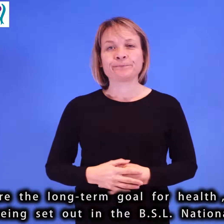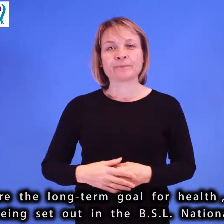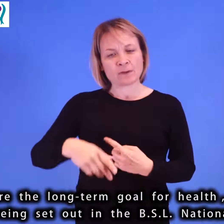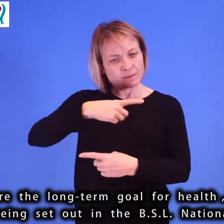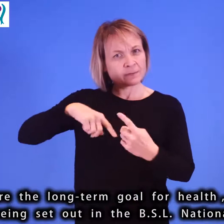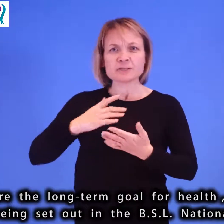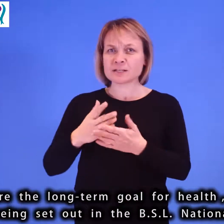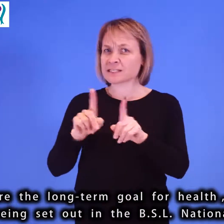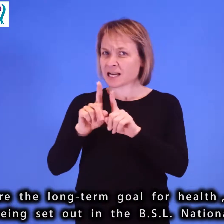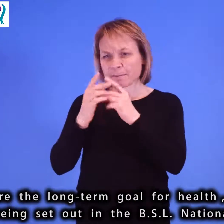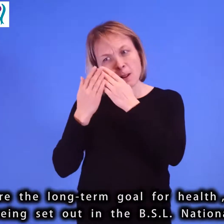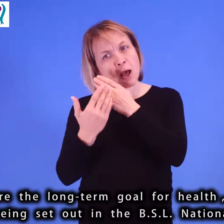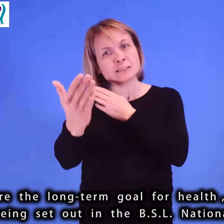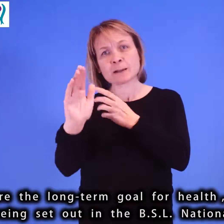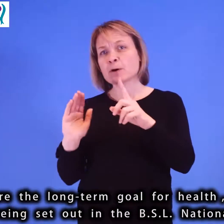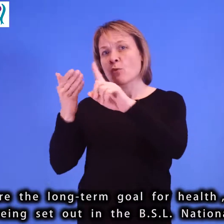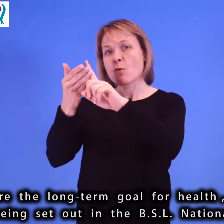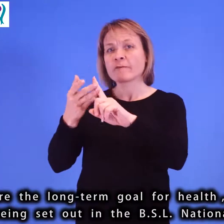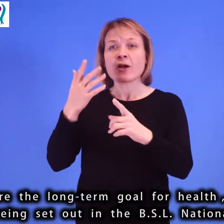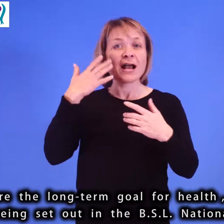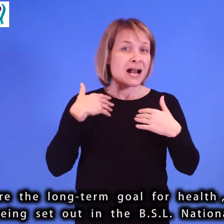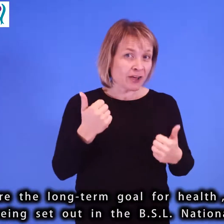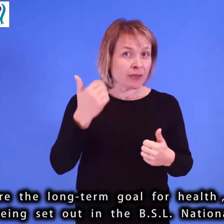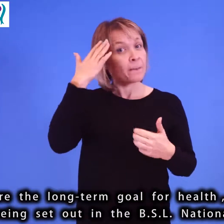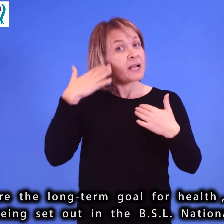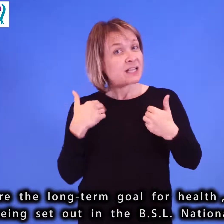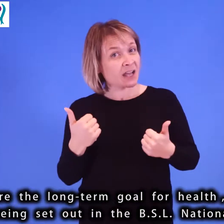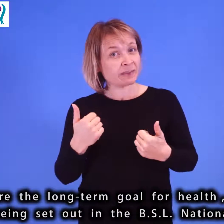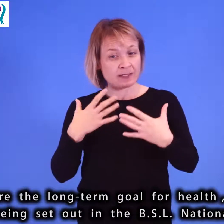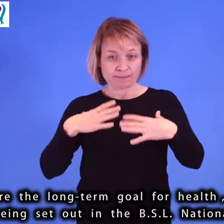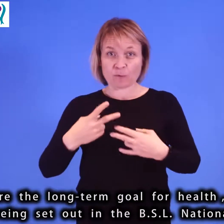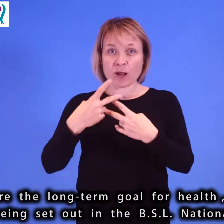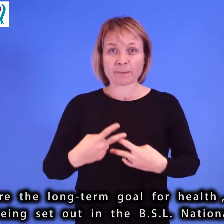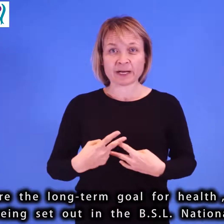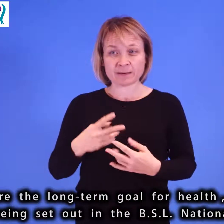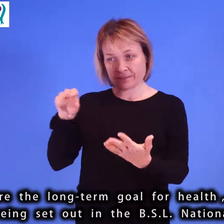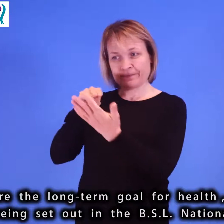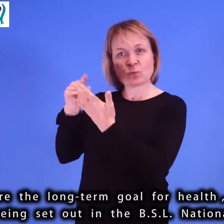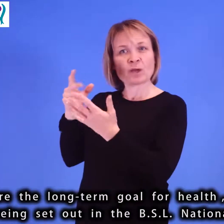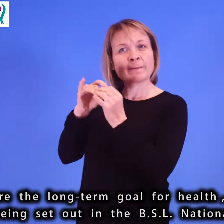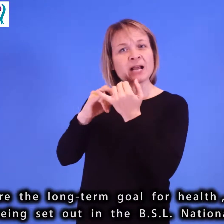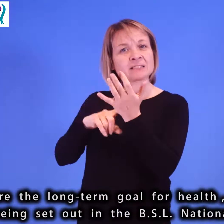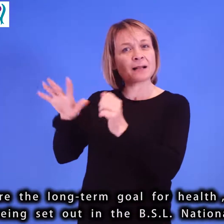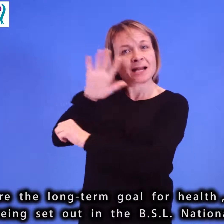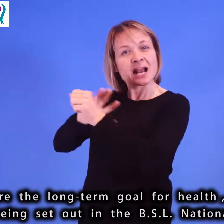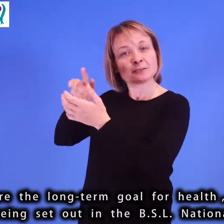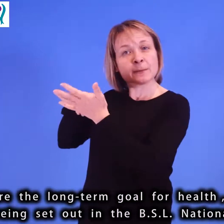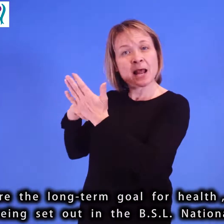We share the long-term goal for health, mental health and well-being set out in the BSL National Plan,